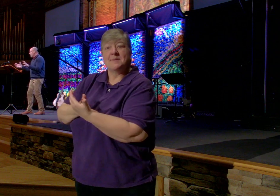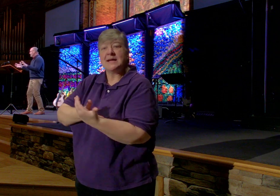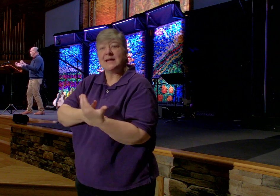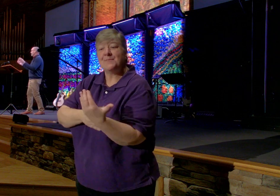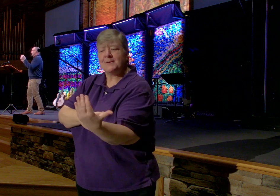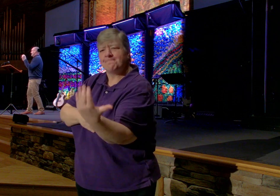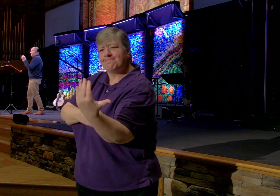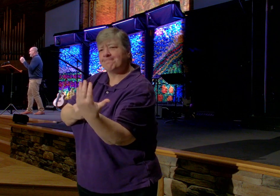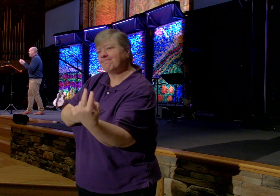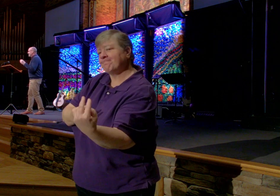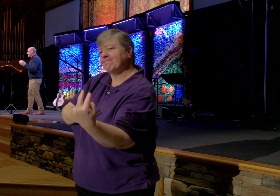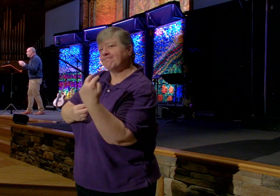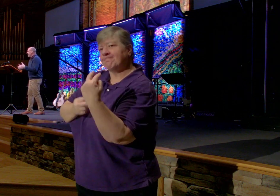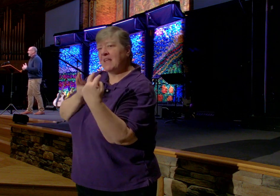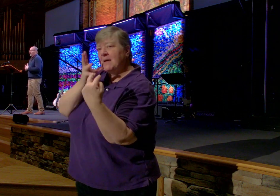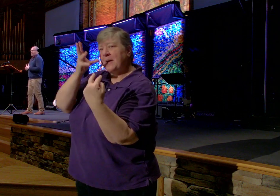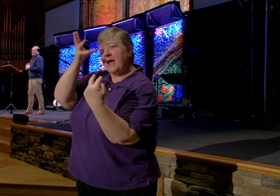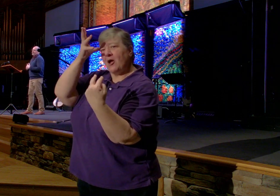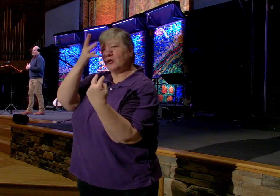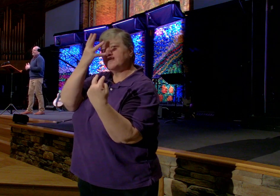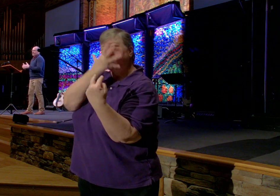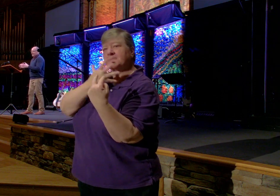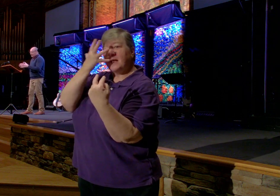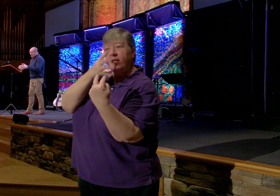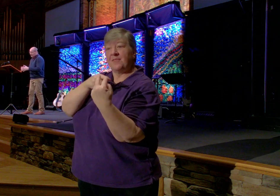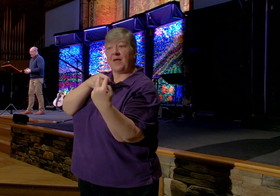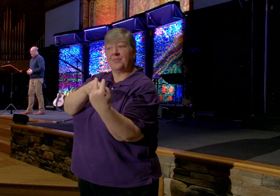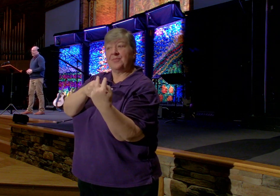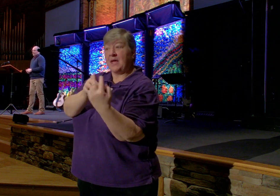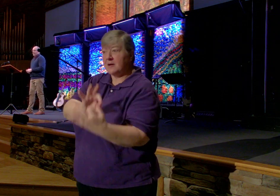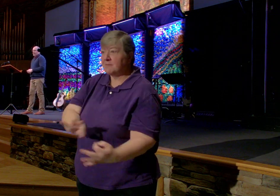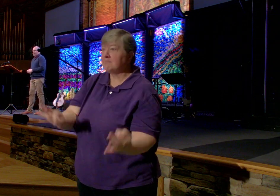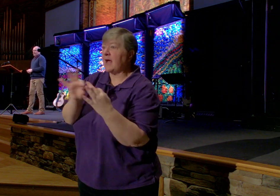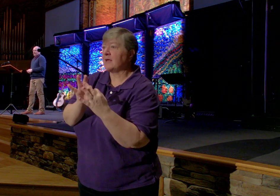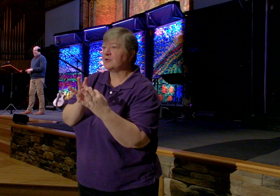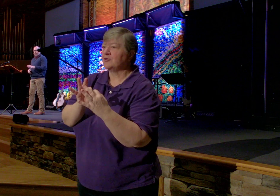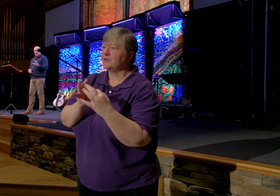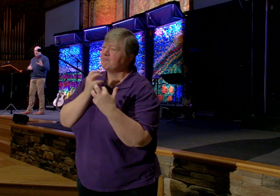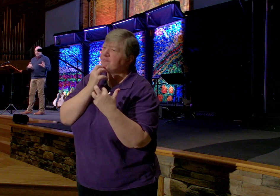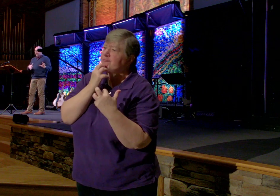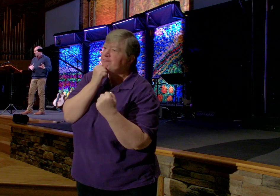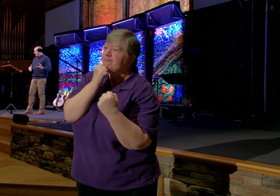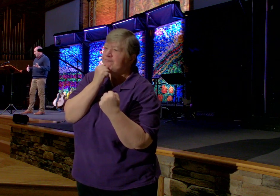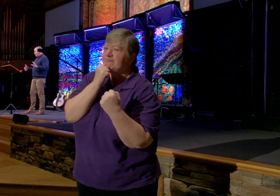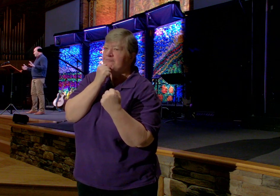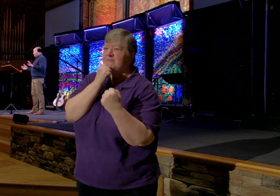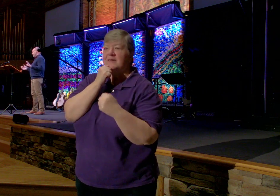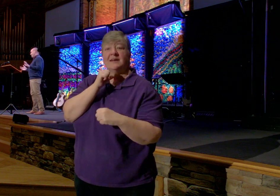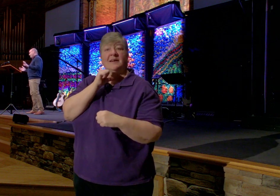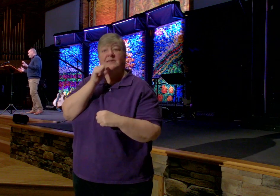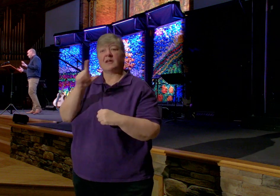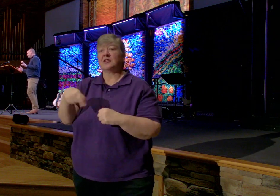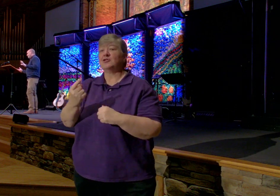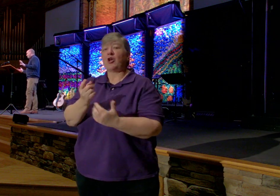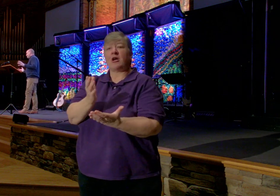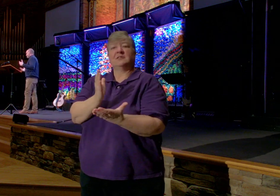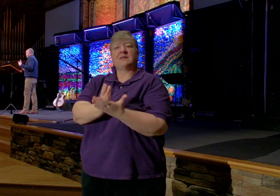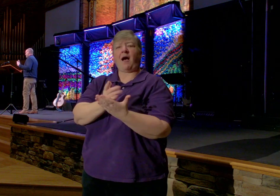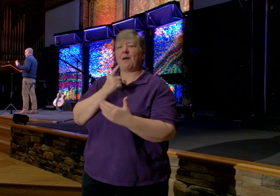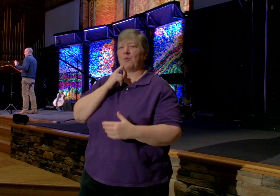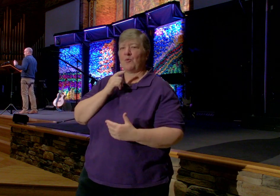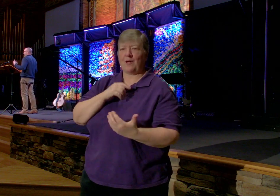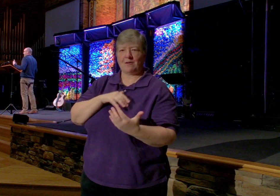the parent's face that they matter, that they are valued. But it doesn't just stop when